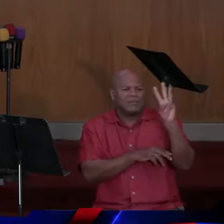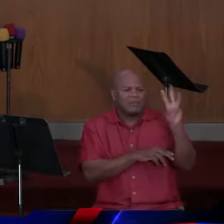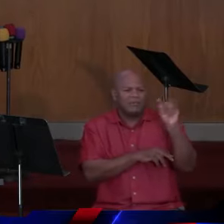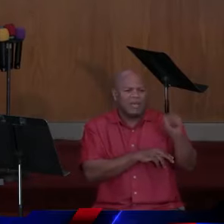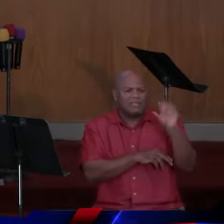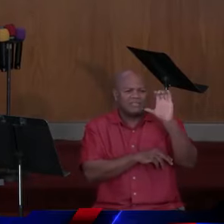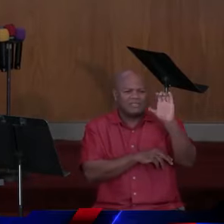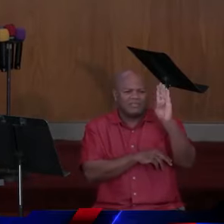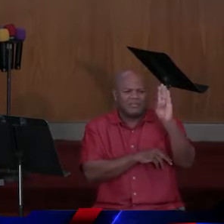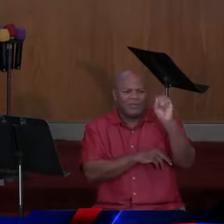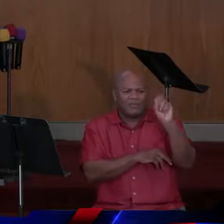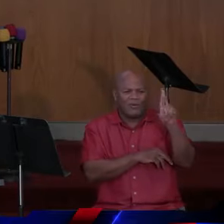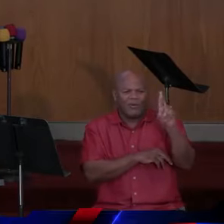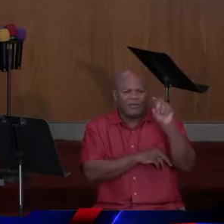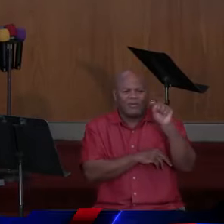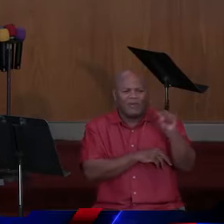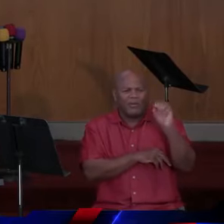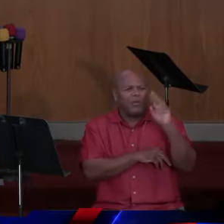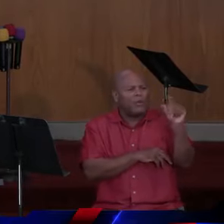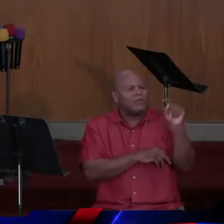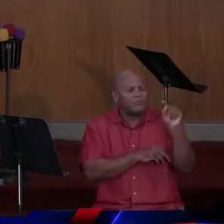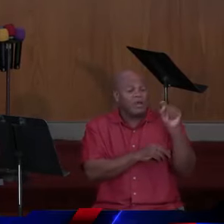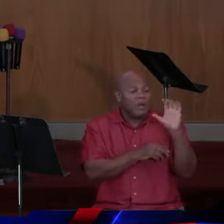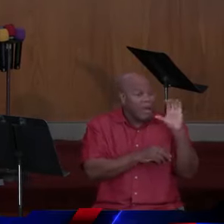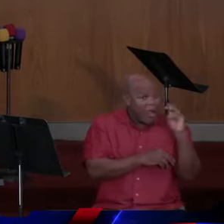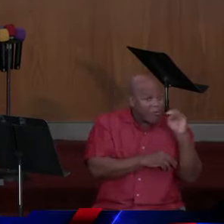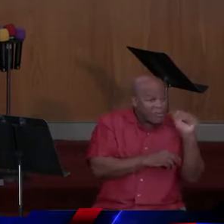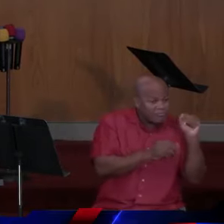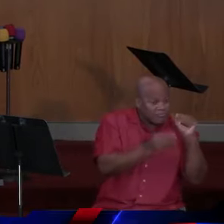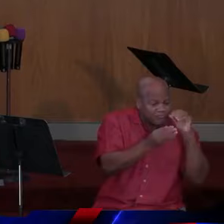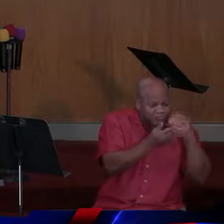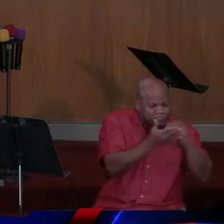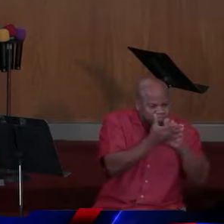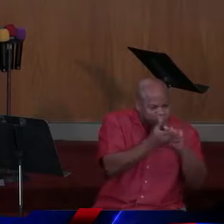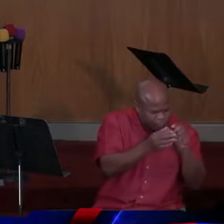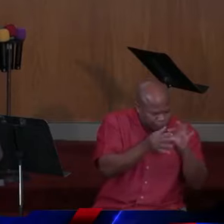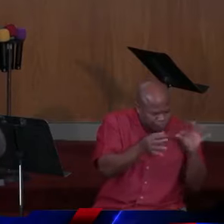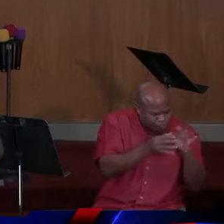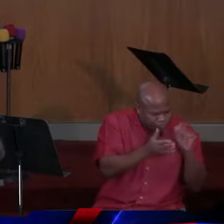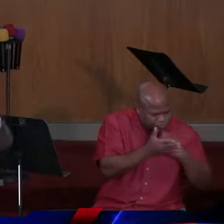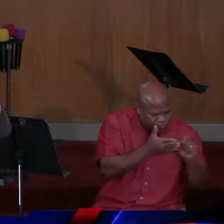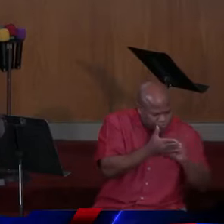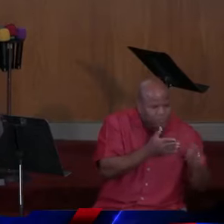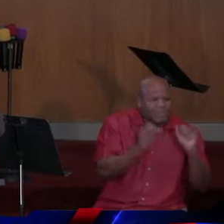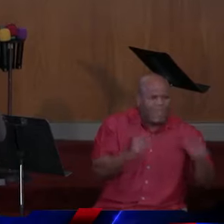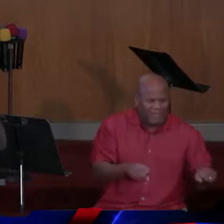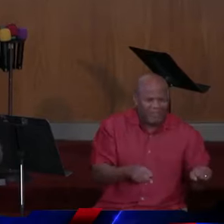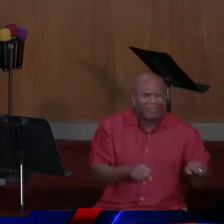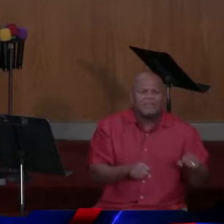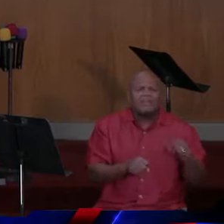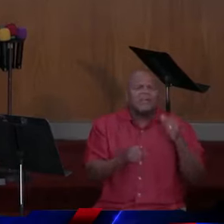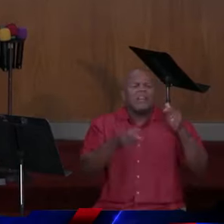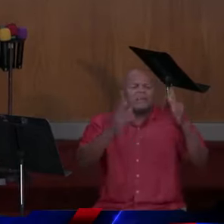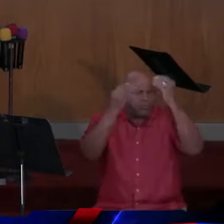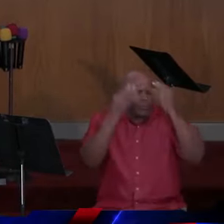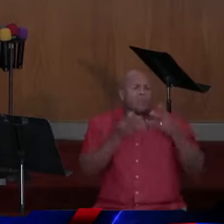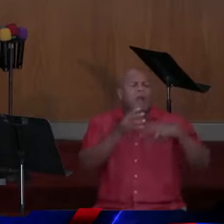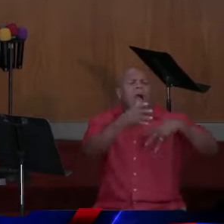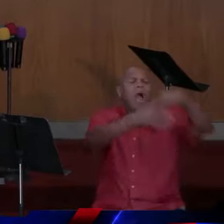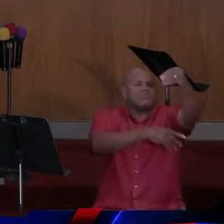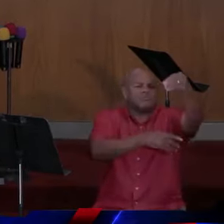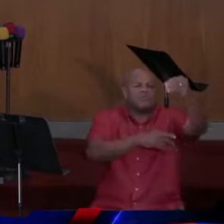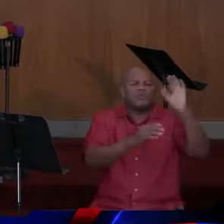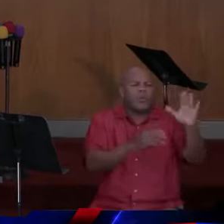www.cbsr.org. You can even mention them in the comments. But talk to us. Let us know that you're out there. Say amen. Hit your emoji.